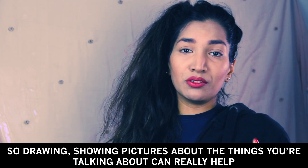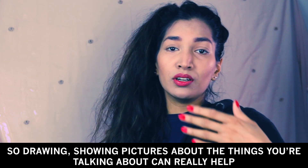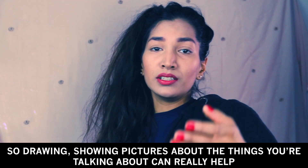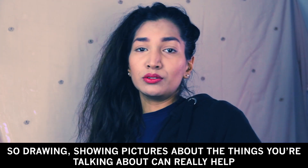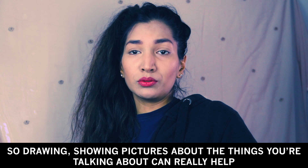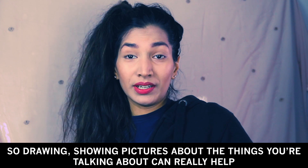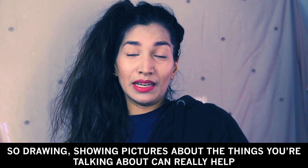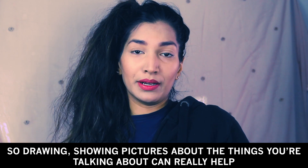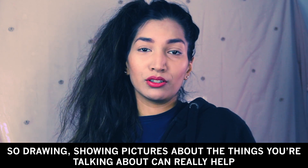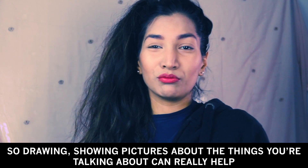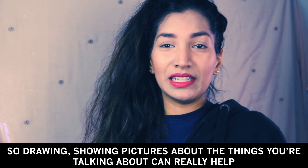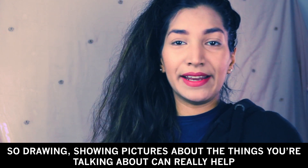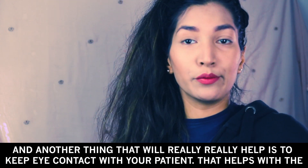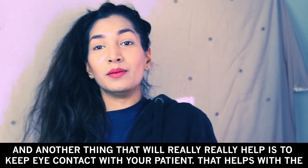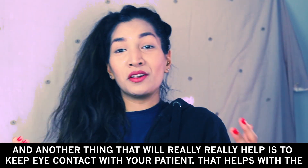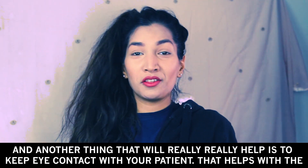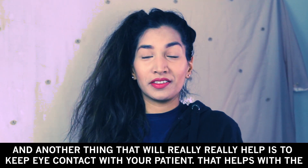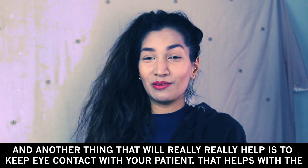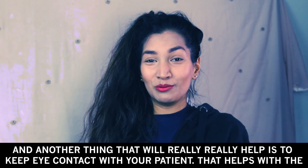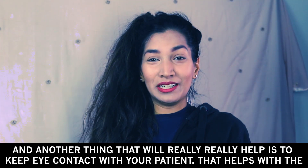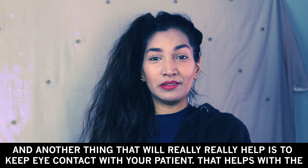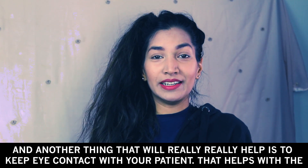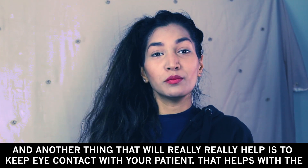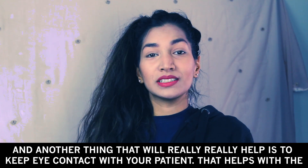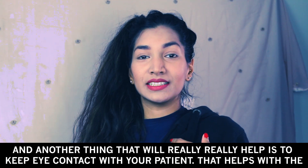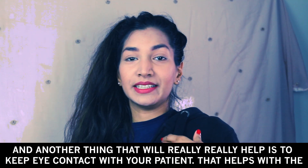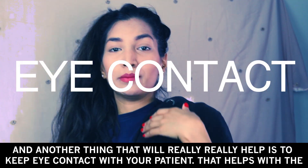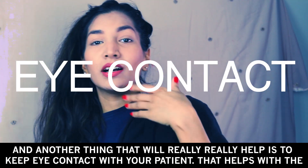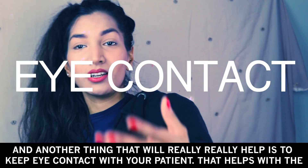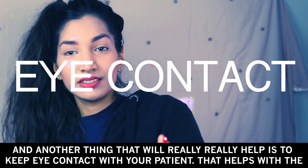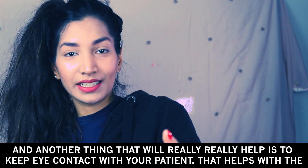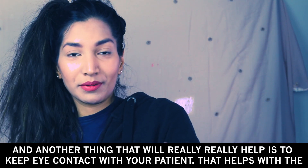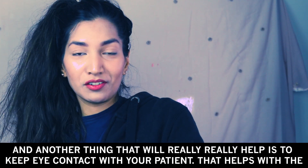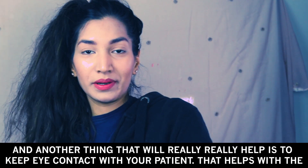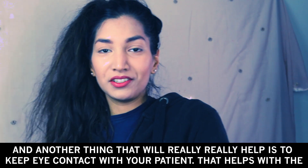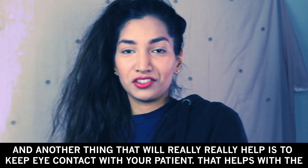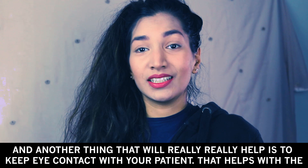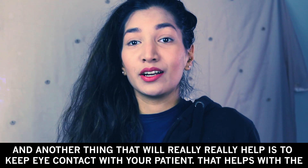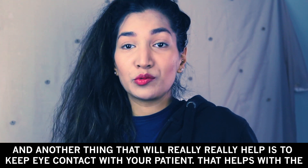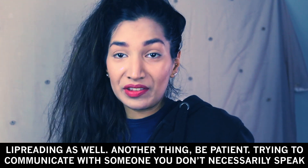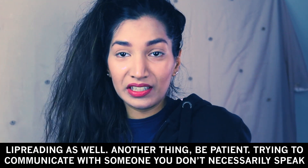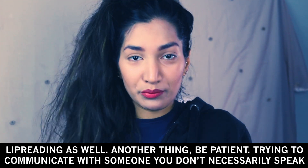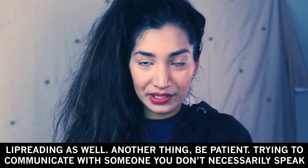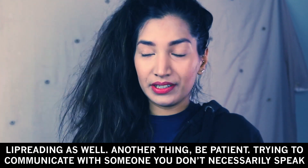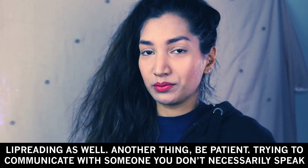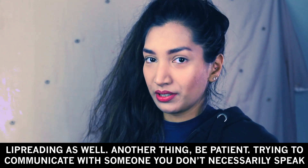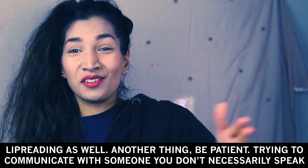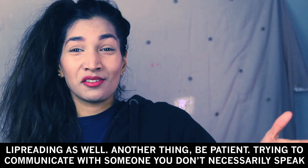you're talking about can really help. And another thing that will really help is to keep eye contact with your patient. That helps with the lip reading as well. Another thing,